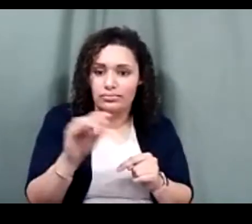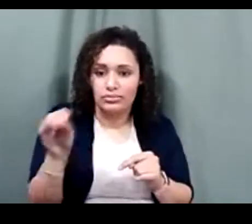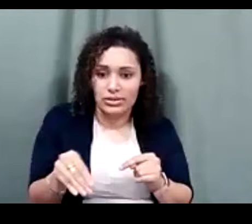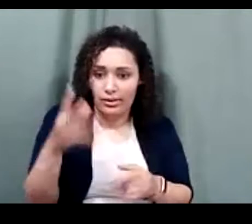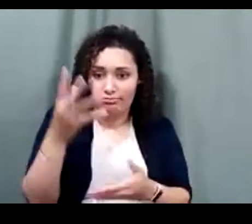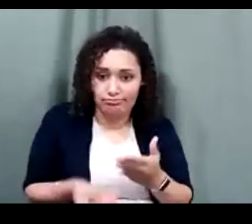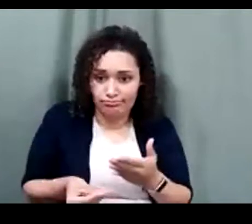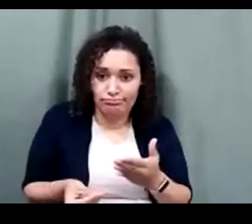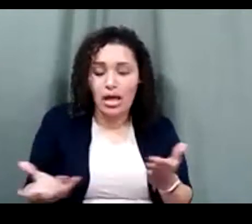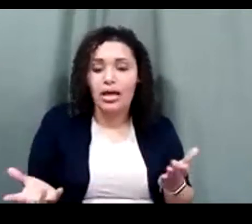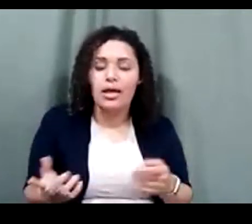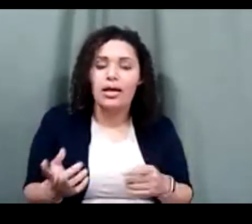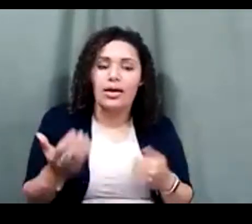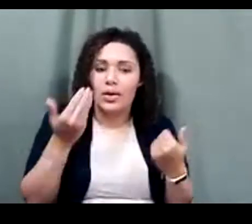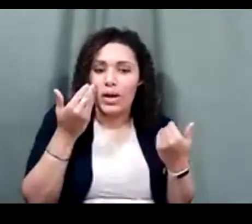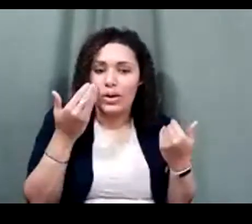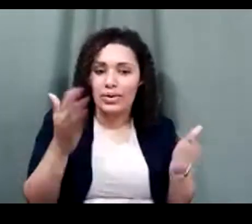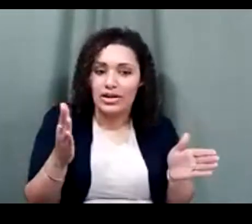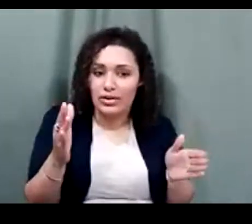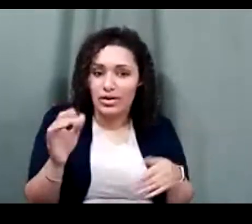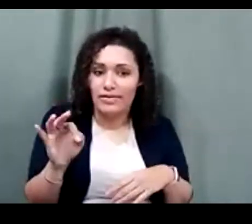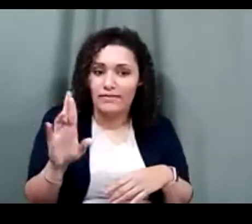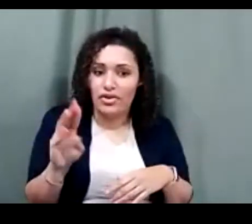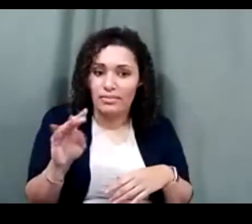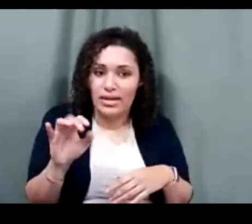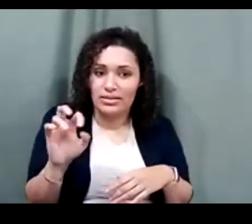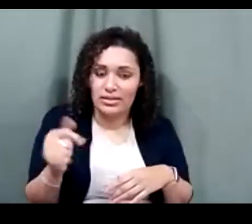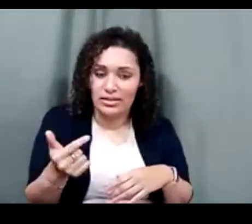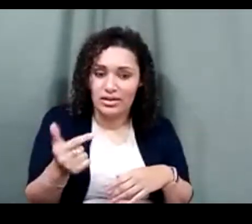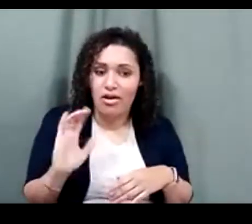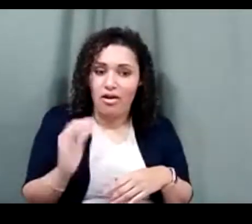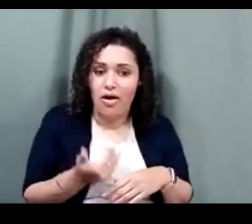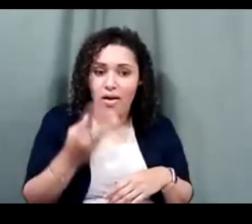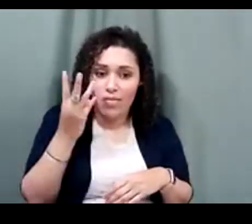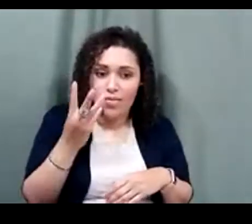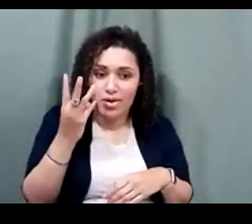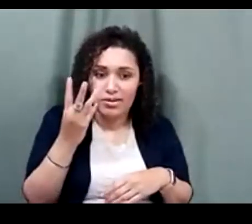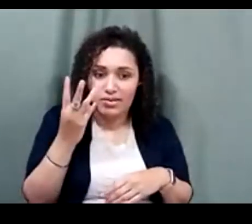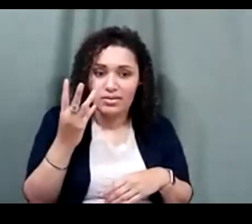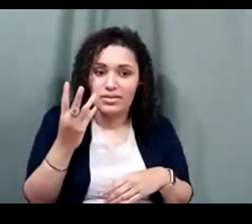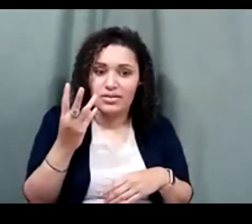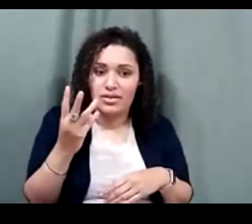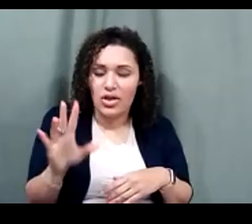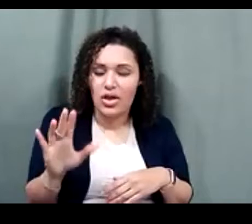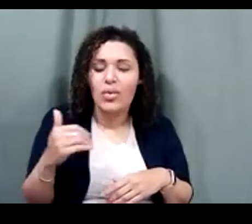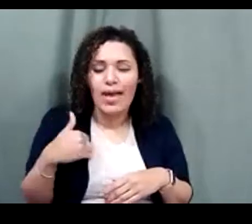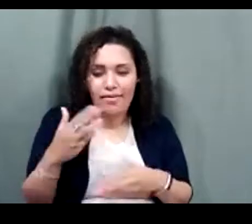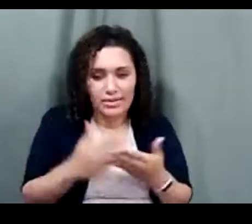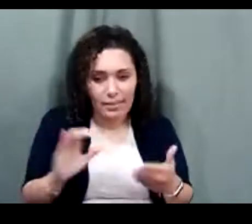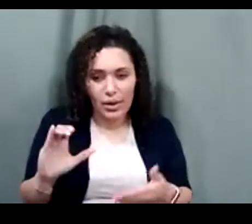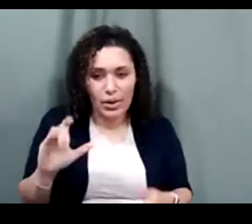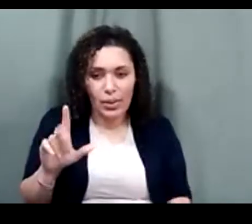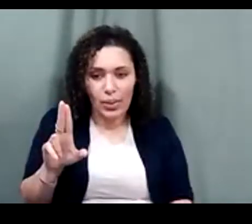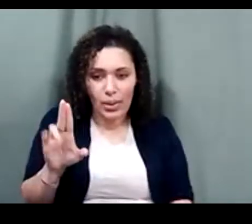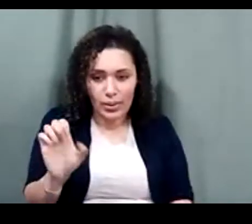don't really know what's fermenting our wines. We do, there are some clues. We know that there's some wacky